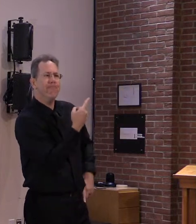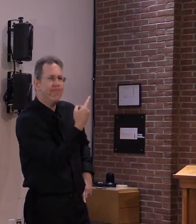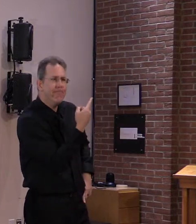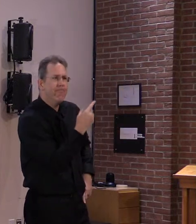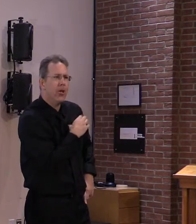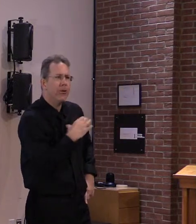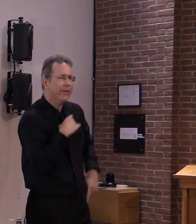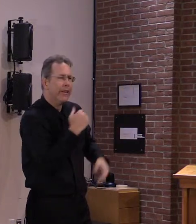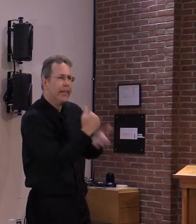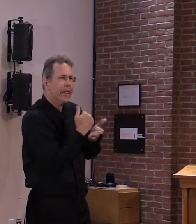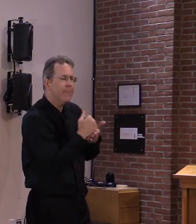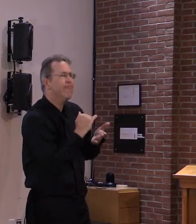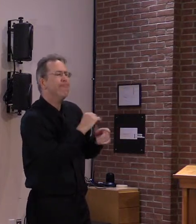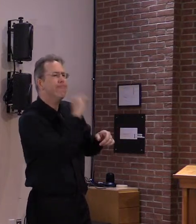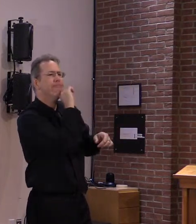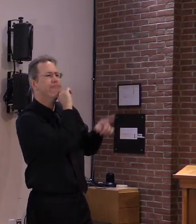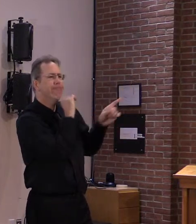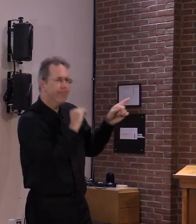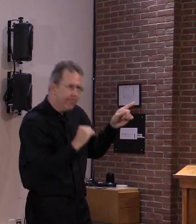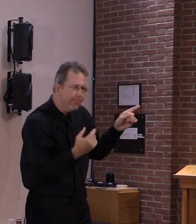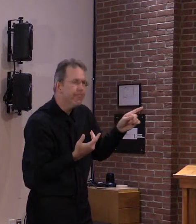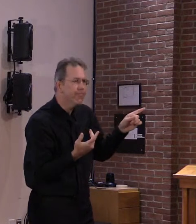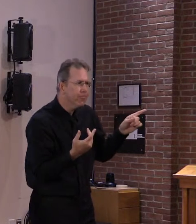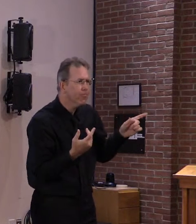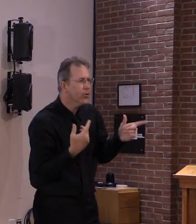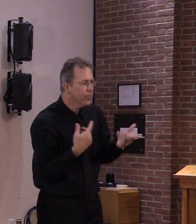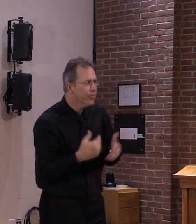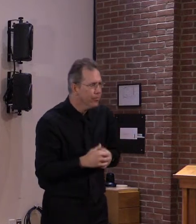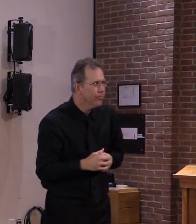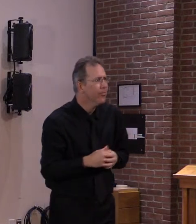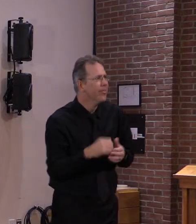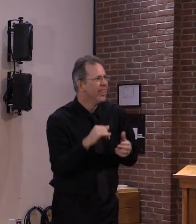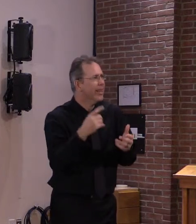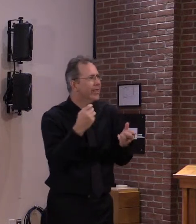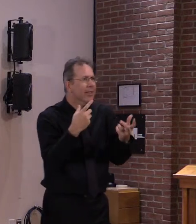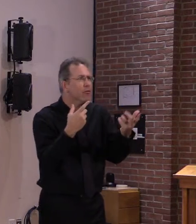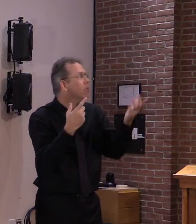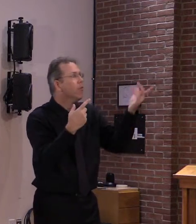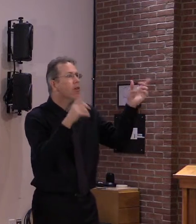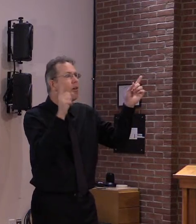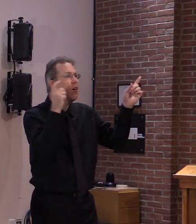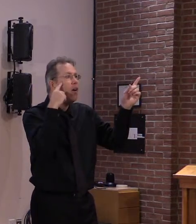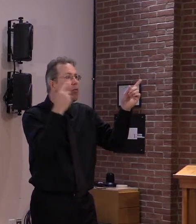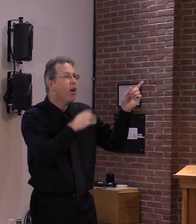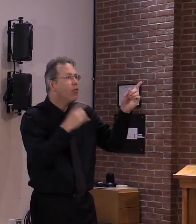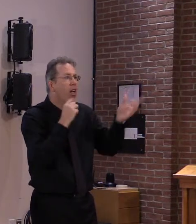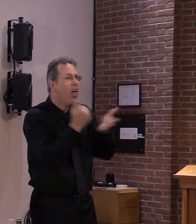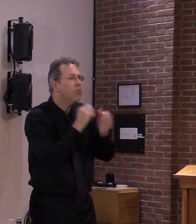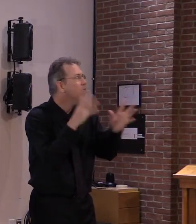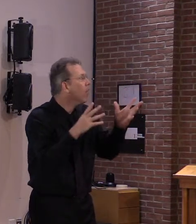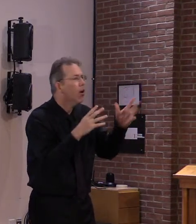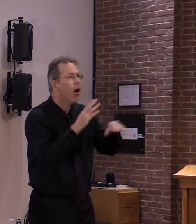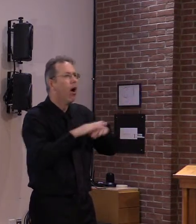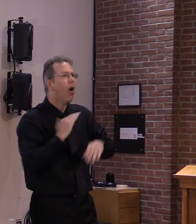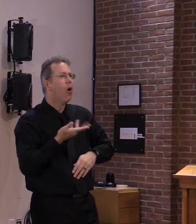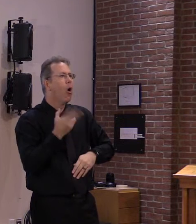a different way that's going to be unique, but at the same time, I think it will keep people safe. Thank